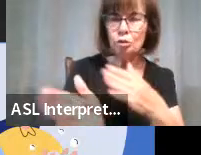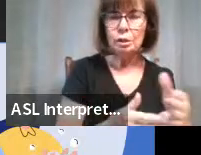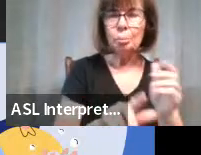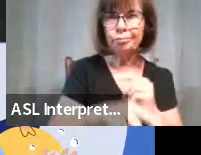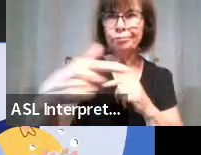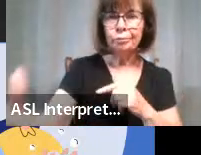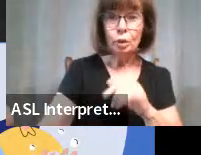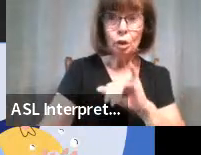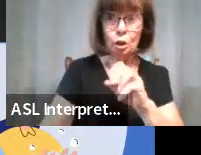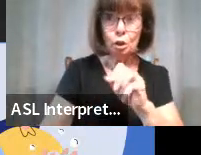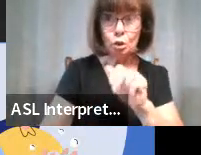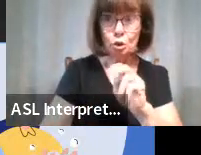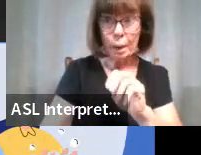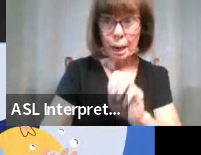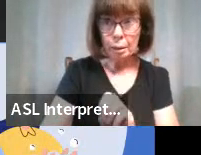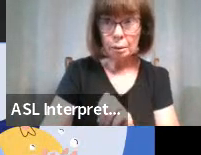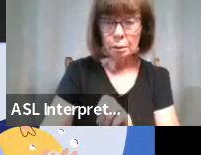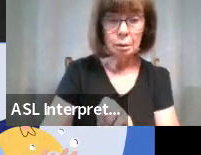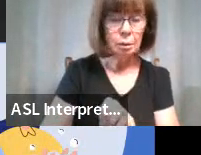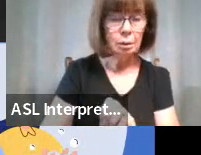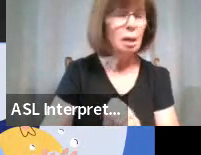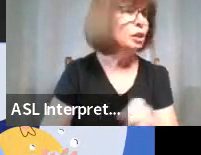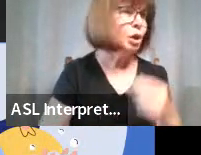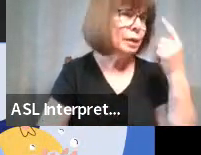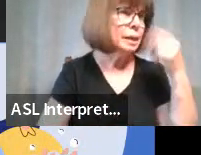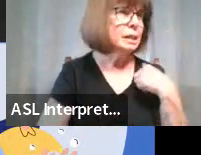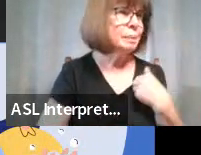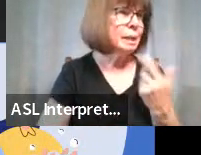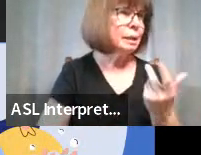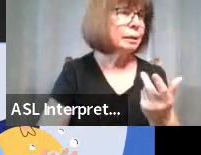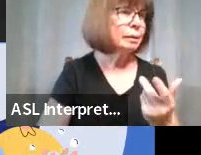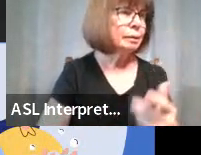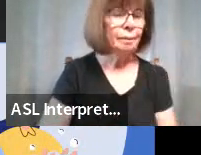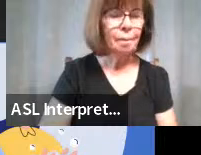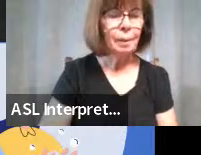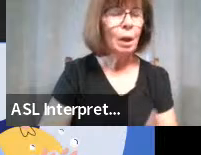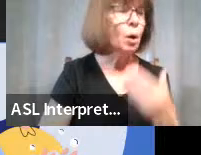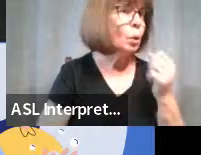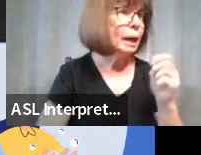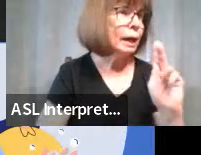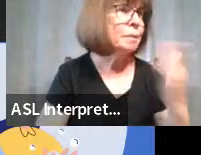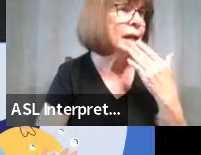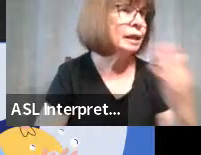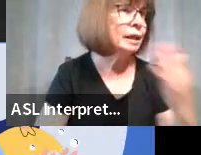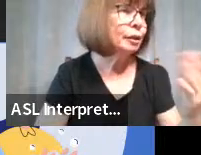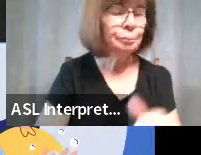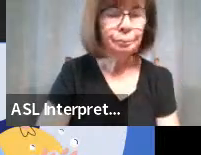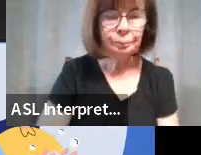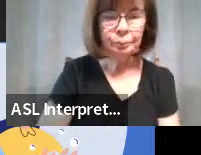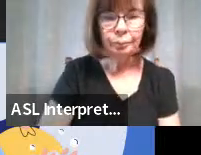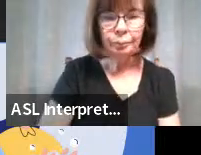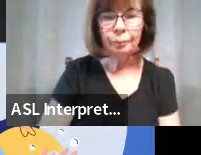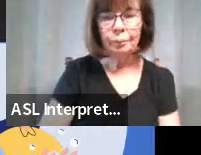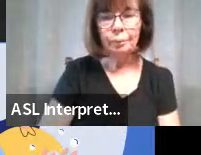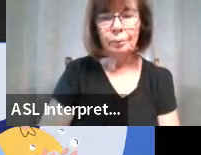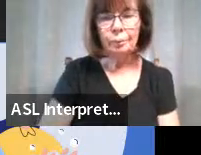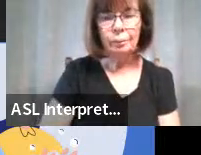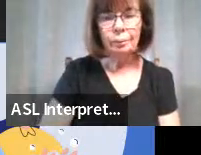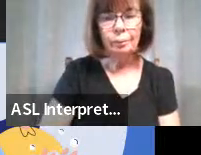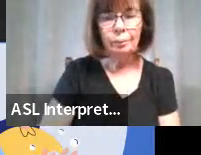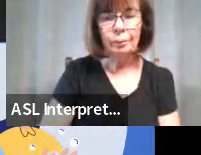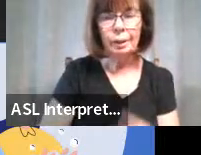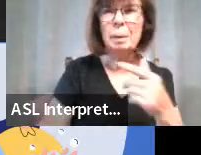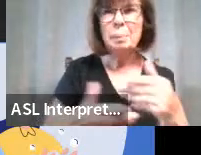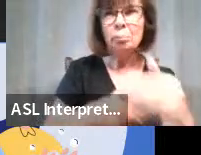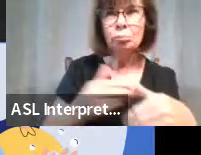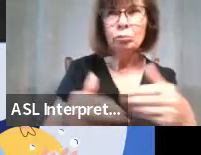this part? Or I think it'll be me, Julie. Drew. Okay, Drew, thank you. And I might go a little bit faster